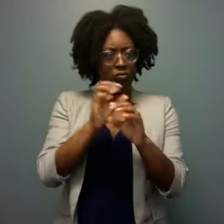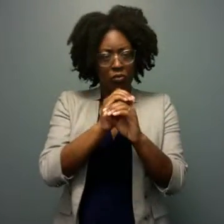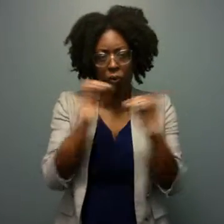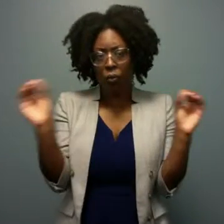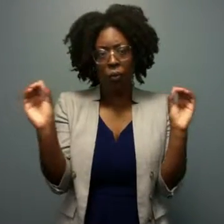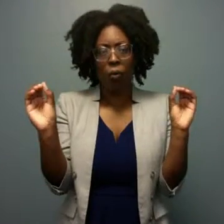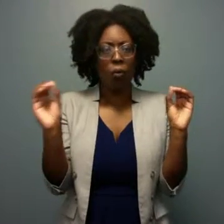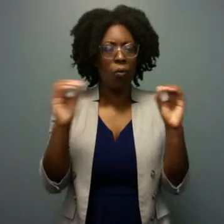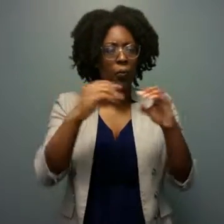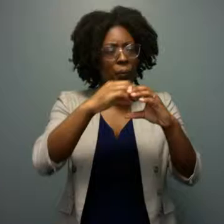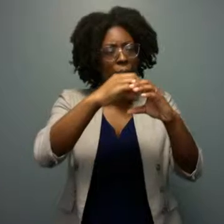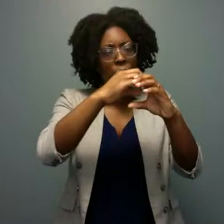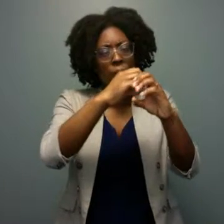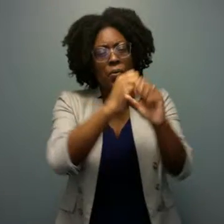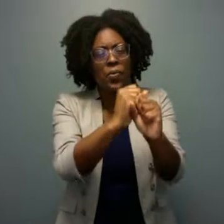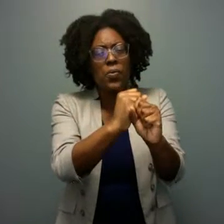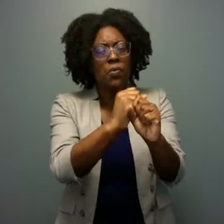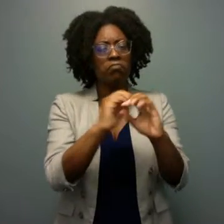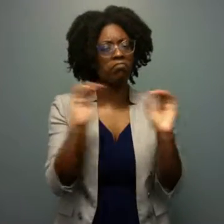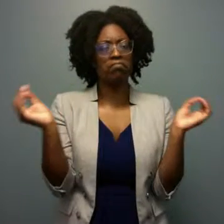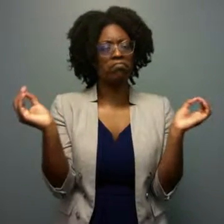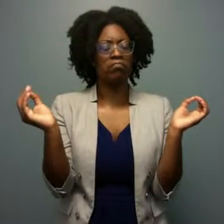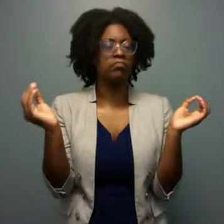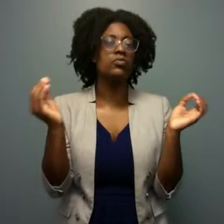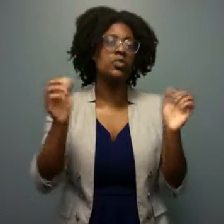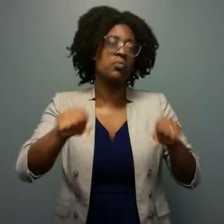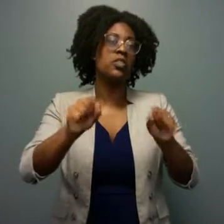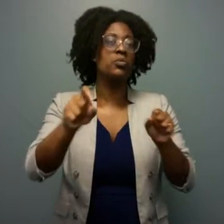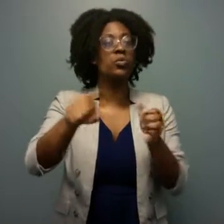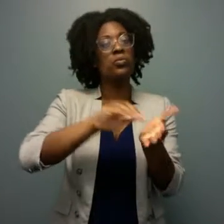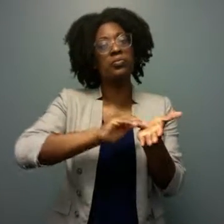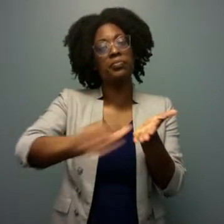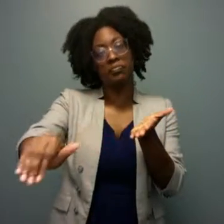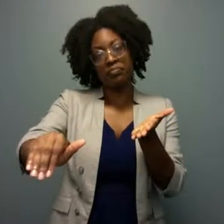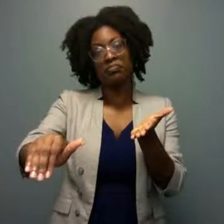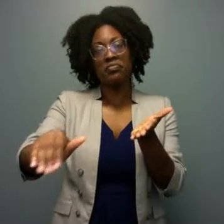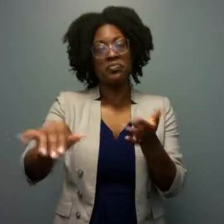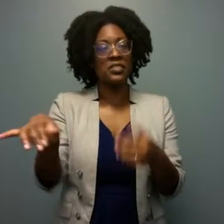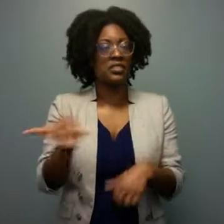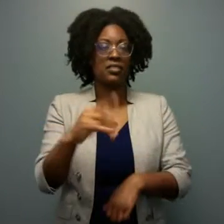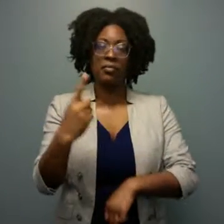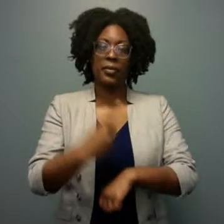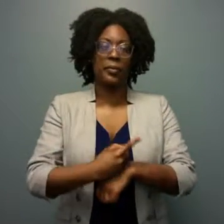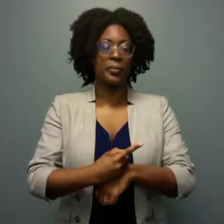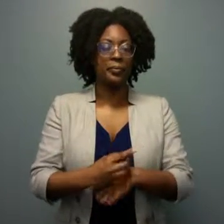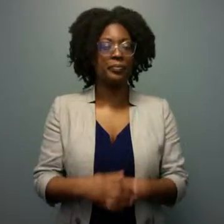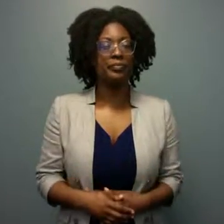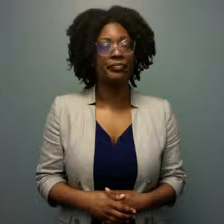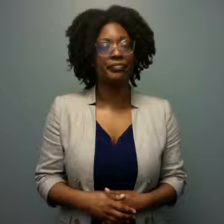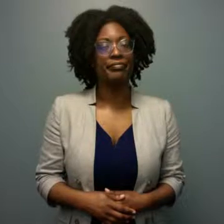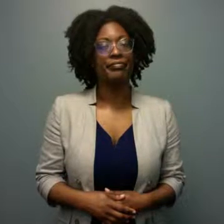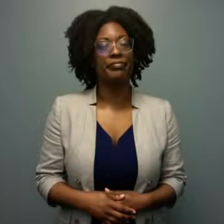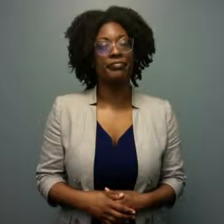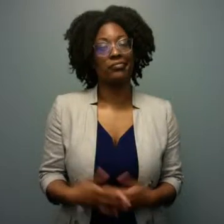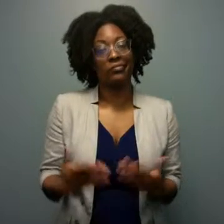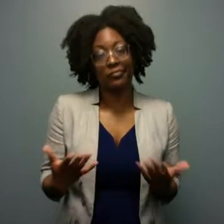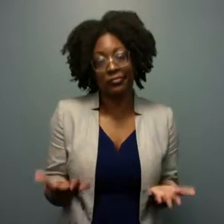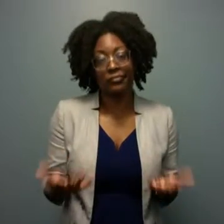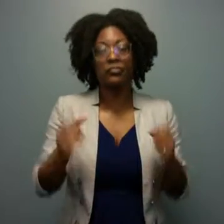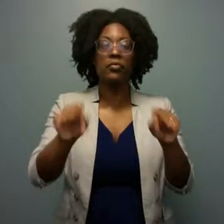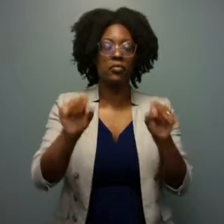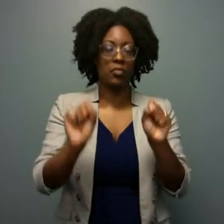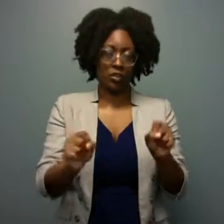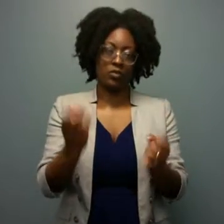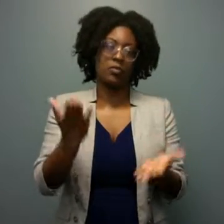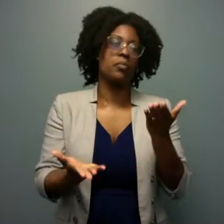the coronary arteries, and the patient may be discharged the same day. In other cases, significant coronary artery disease identified during the procedure